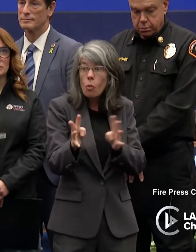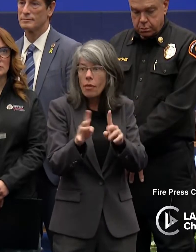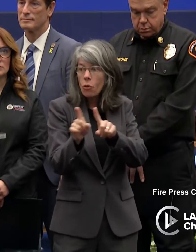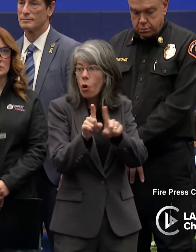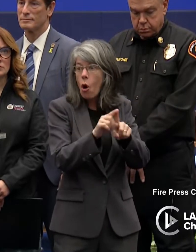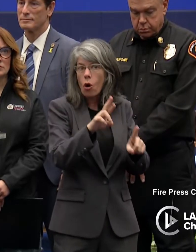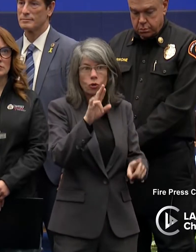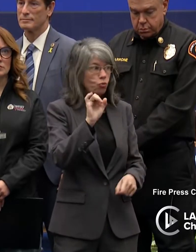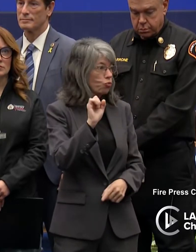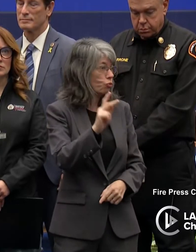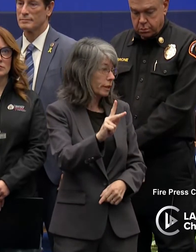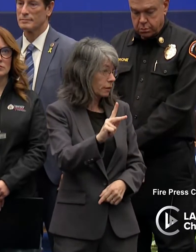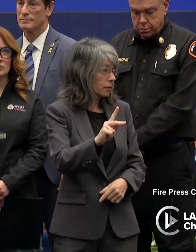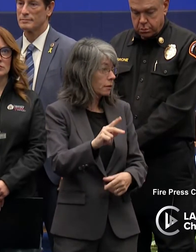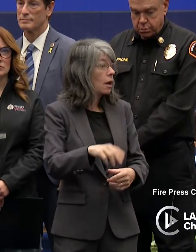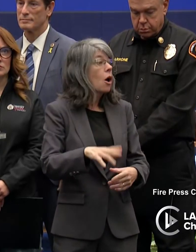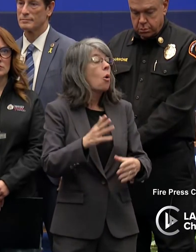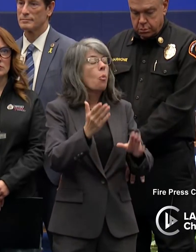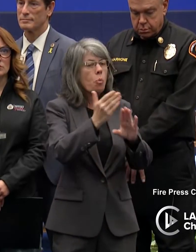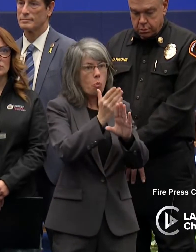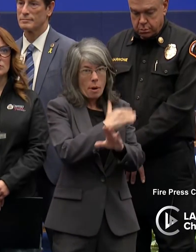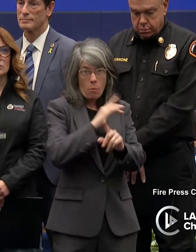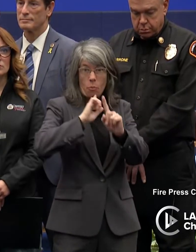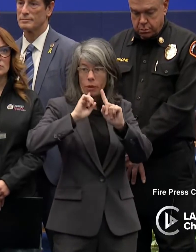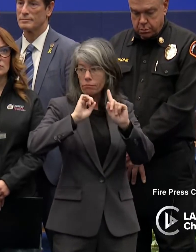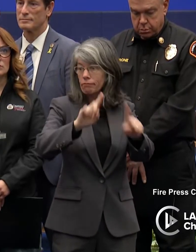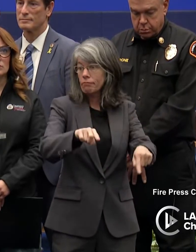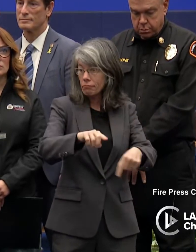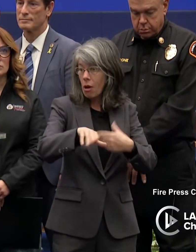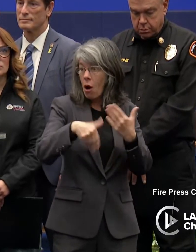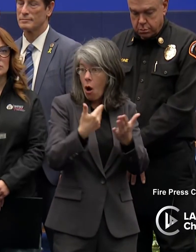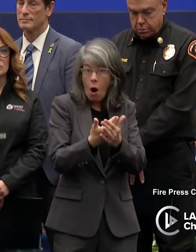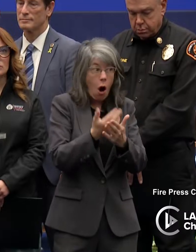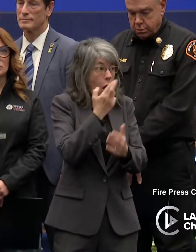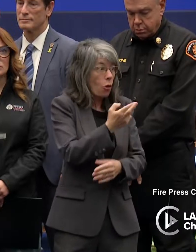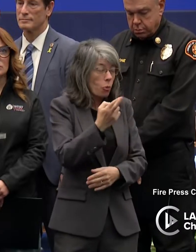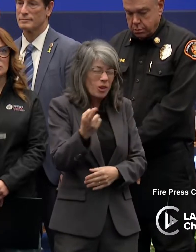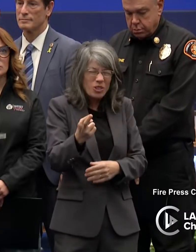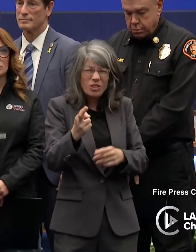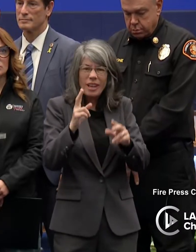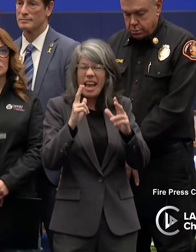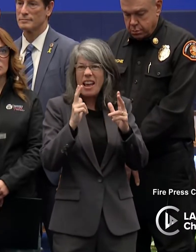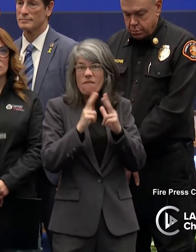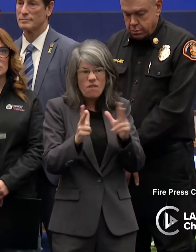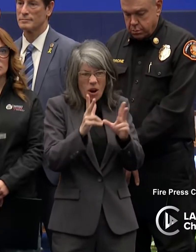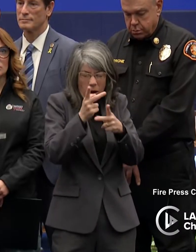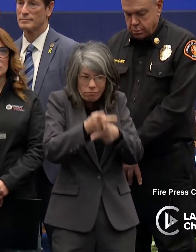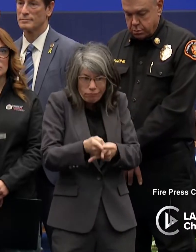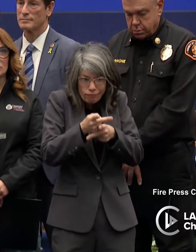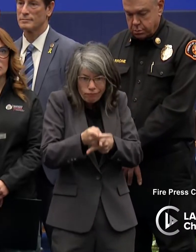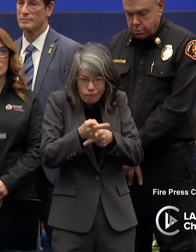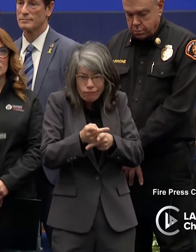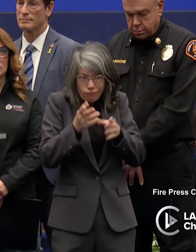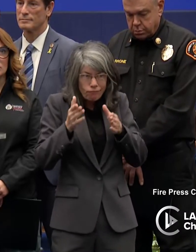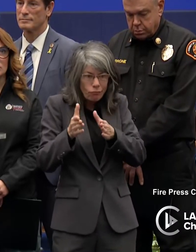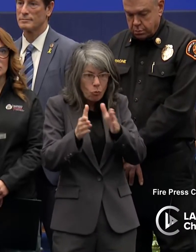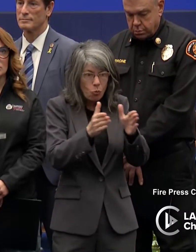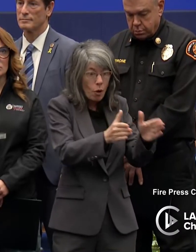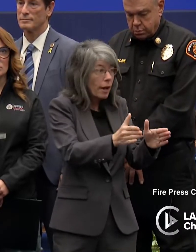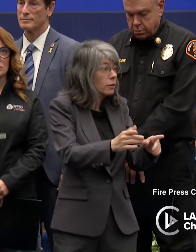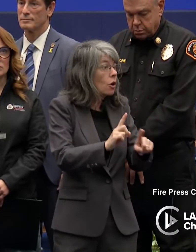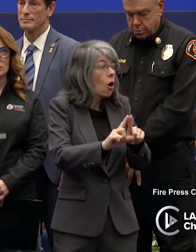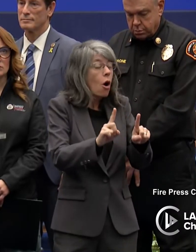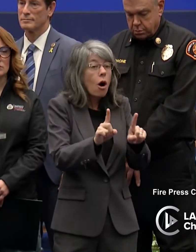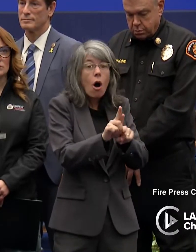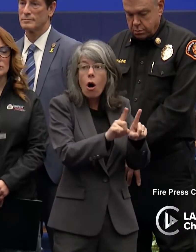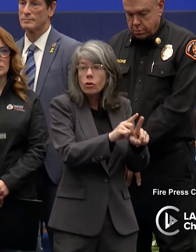risk. With that, we pre-deployed the resources in very, very calculated ways throughout the city, also not